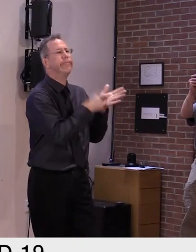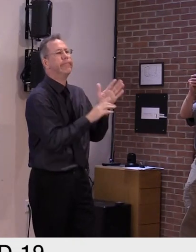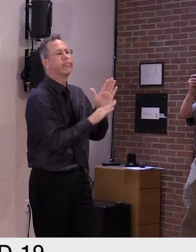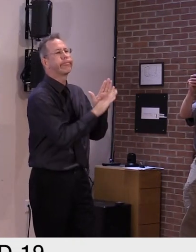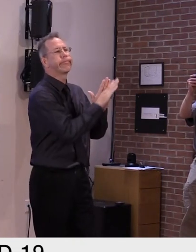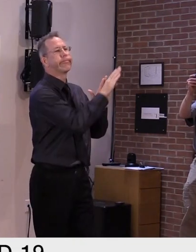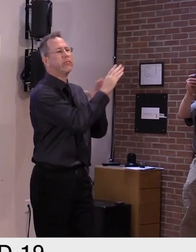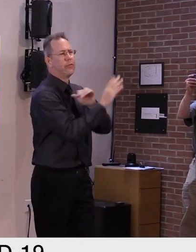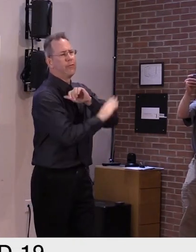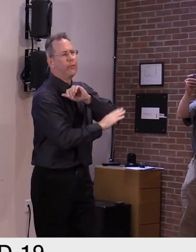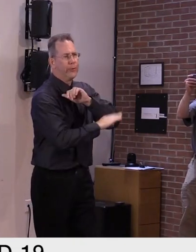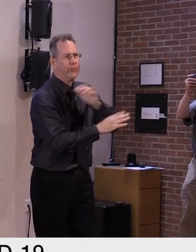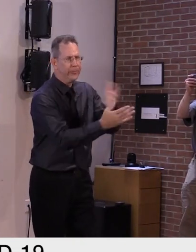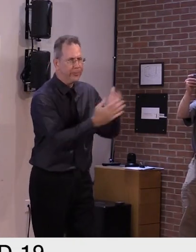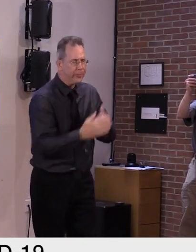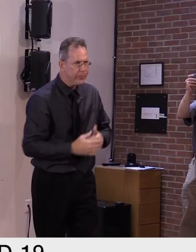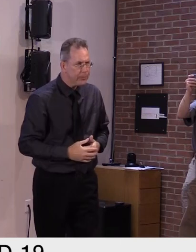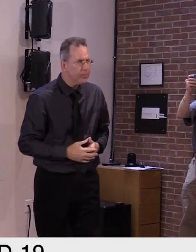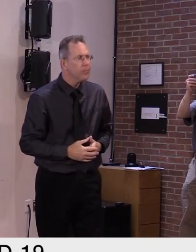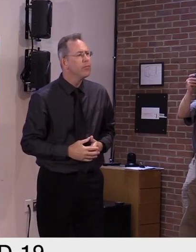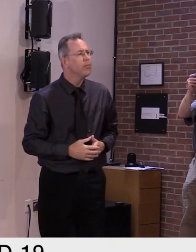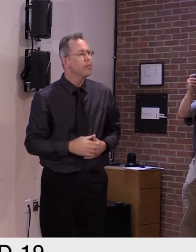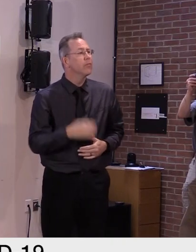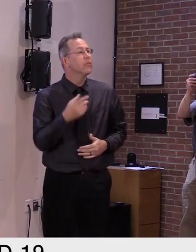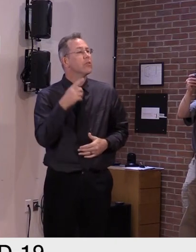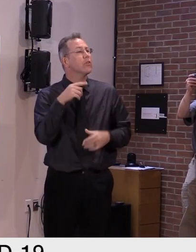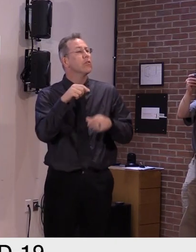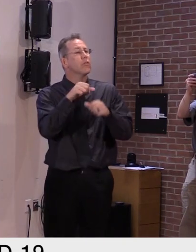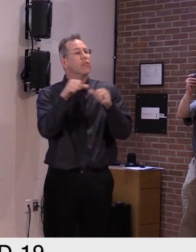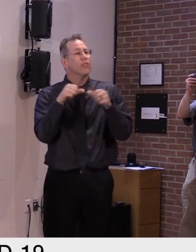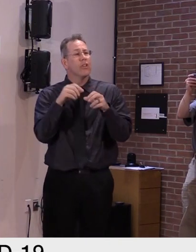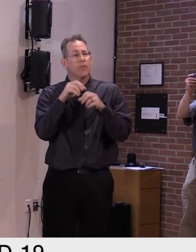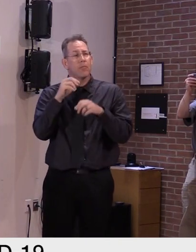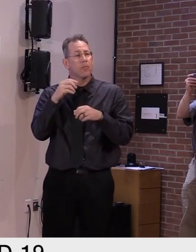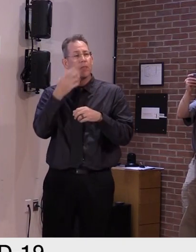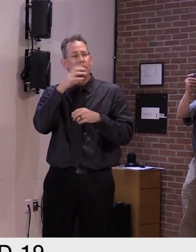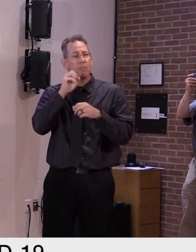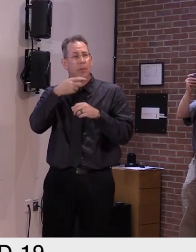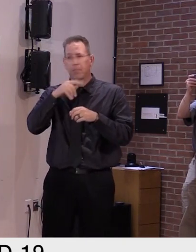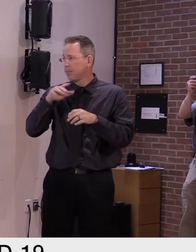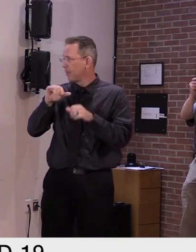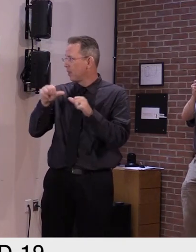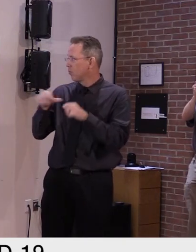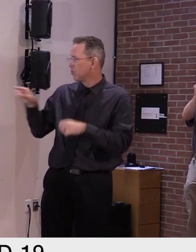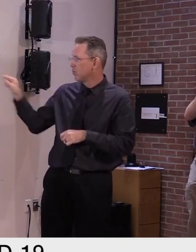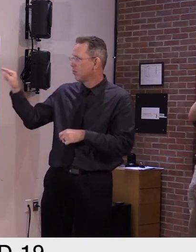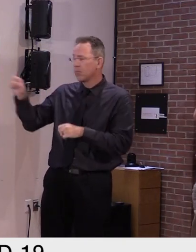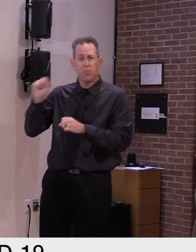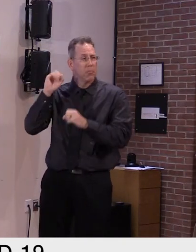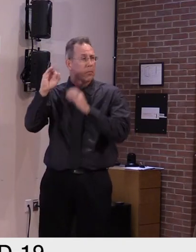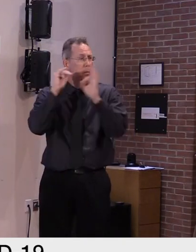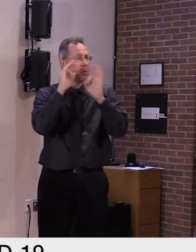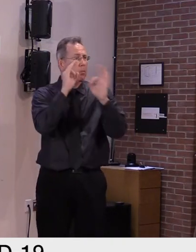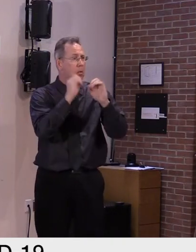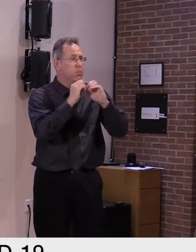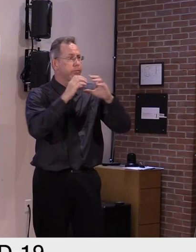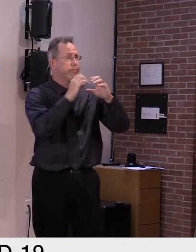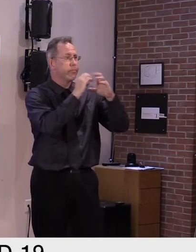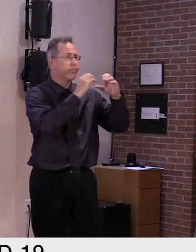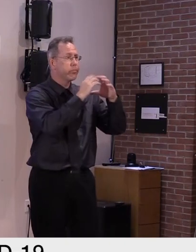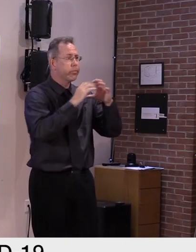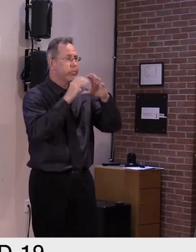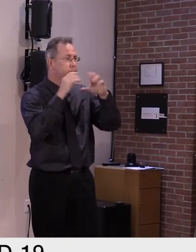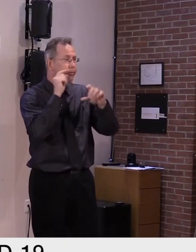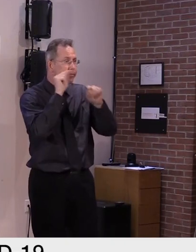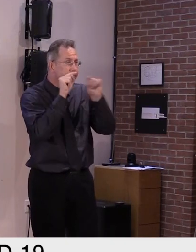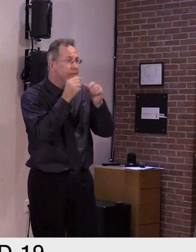slide, we updated this regional heat map to show not only per capita how many cases exist over the